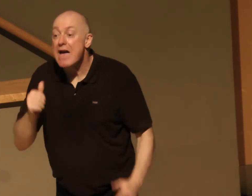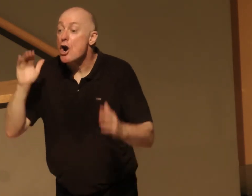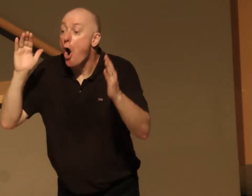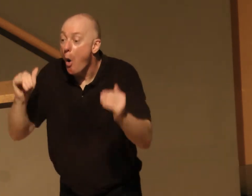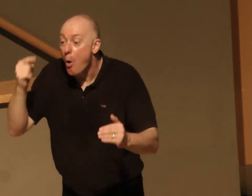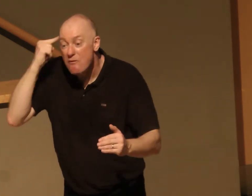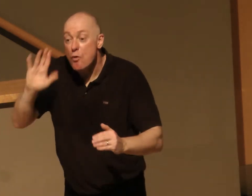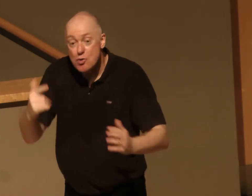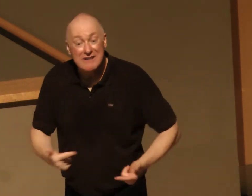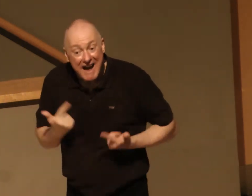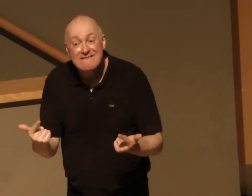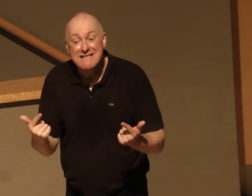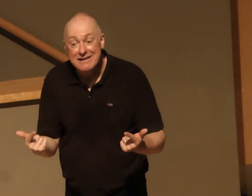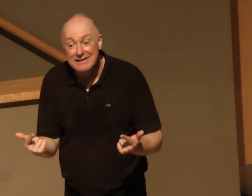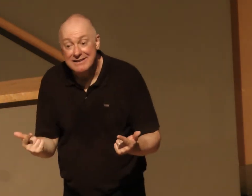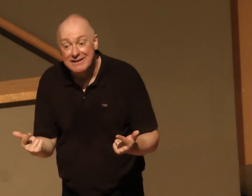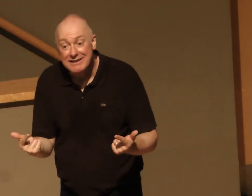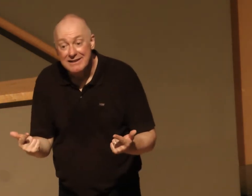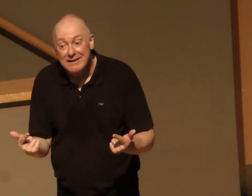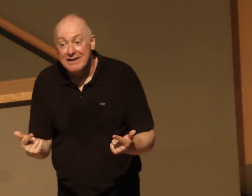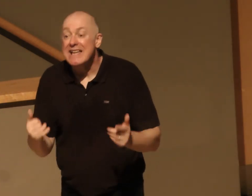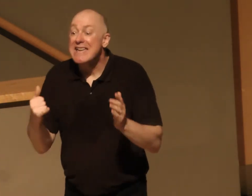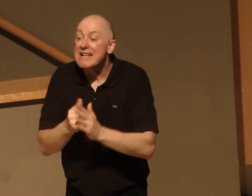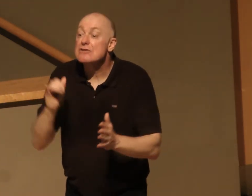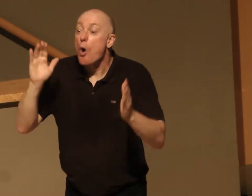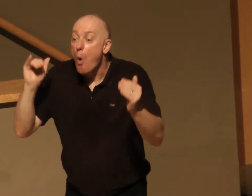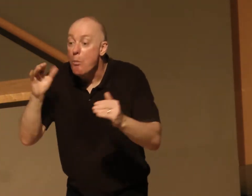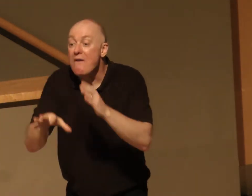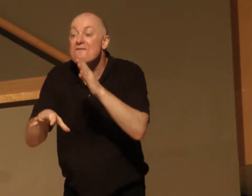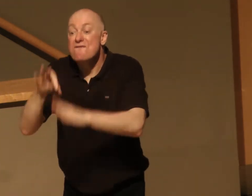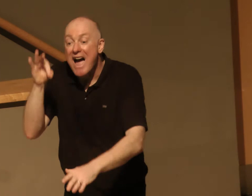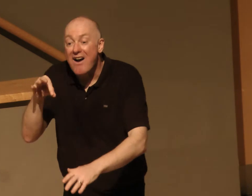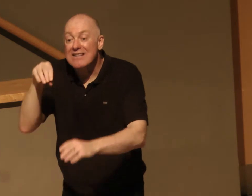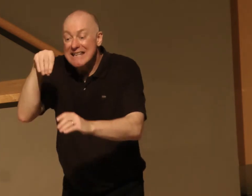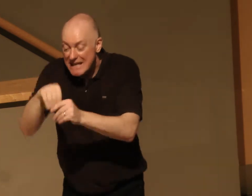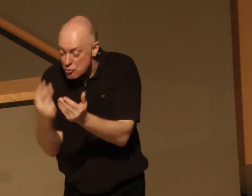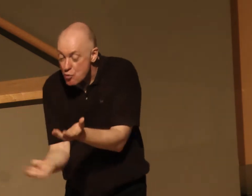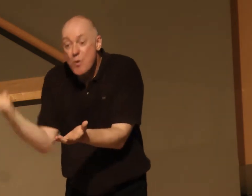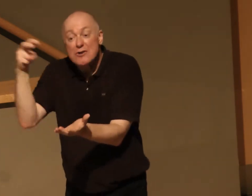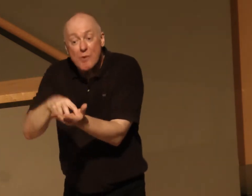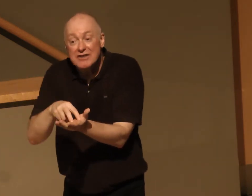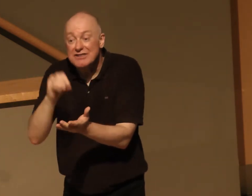for your life it is the hope that is found in the resurrection of Jesus Christ